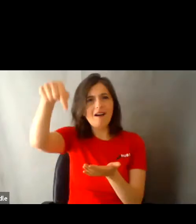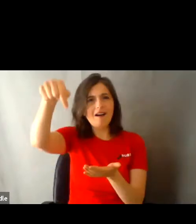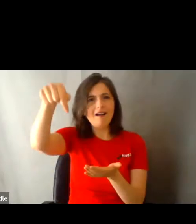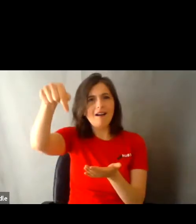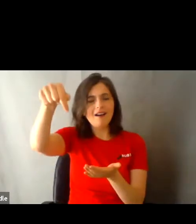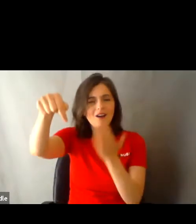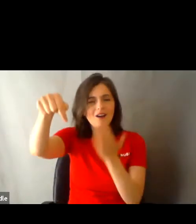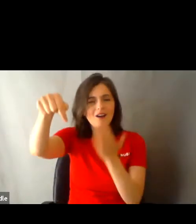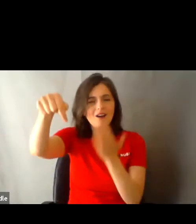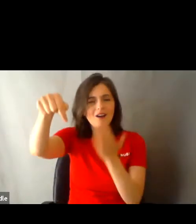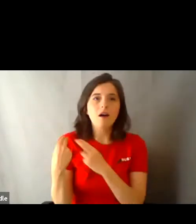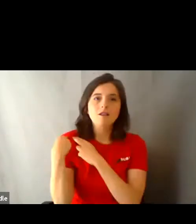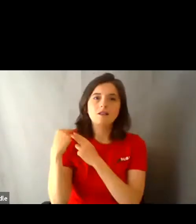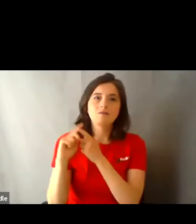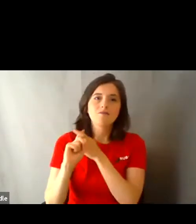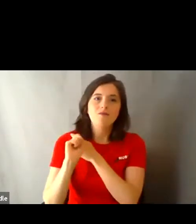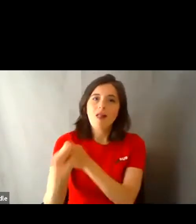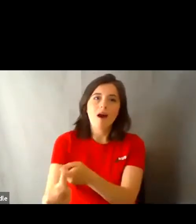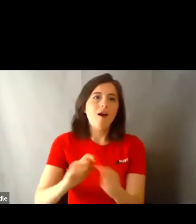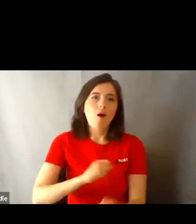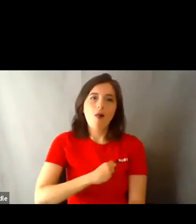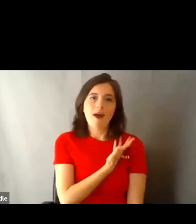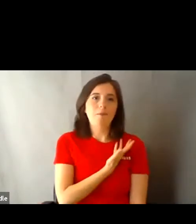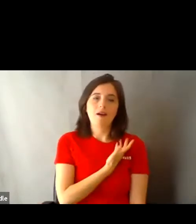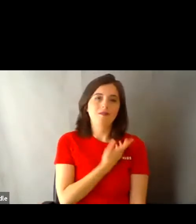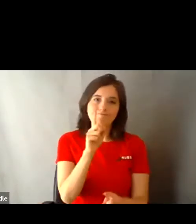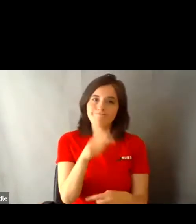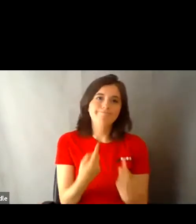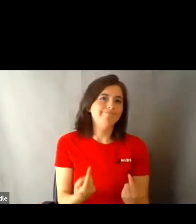front bench to be our voice. We are going to have to